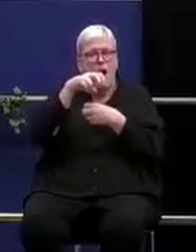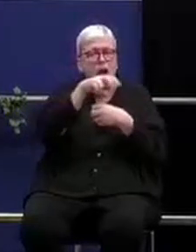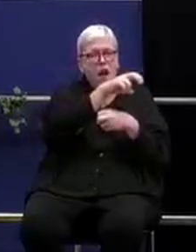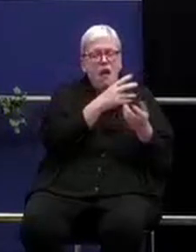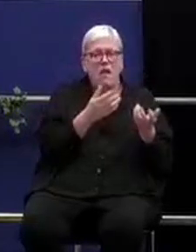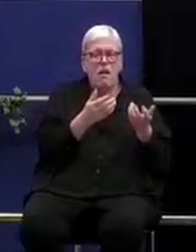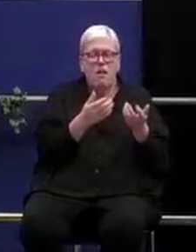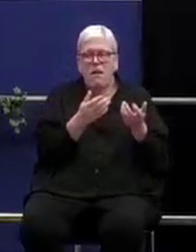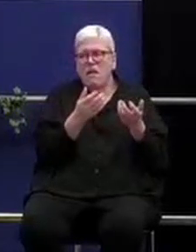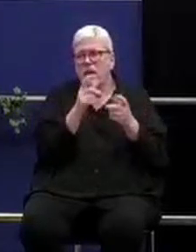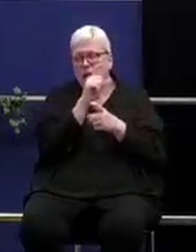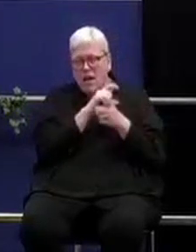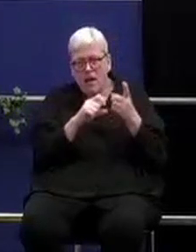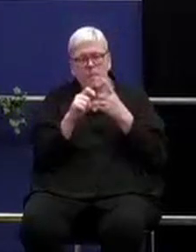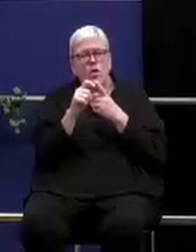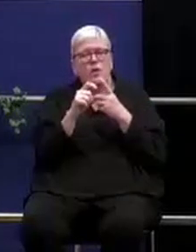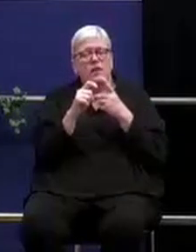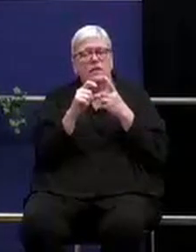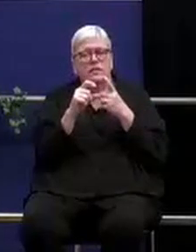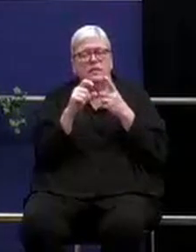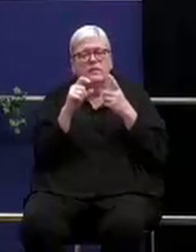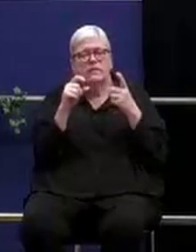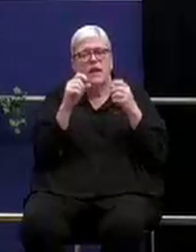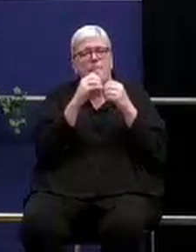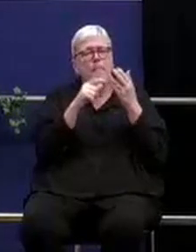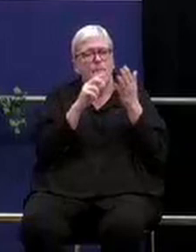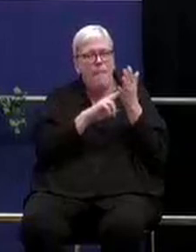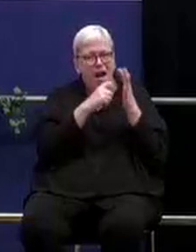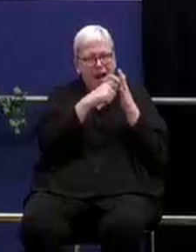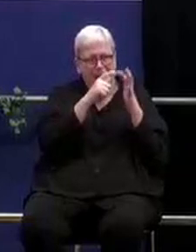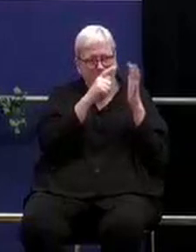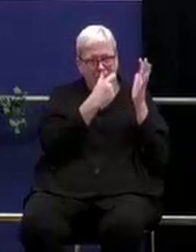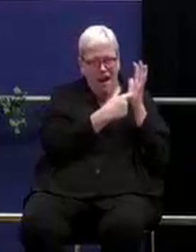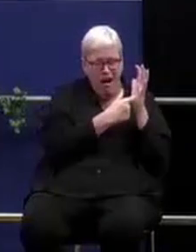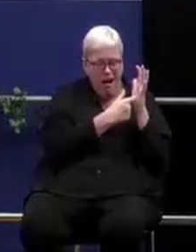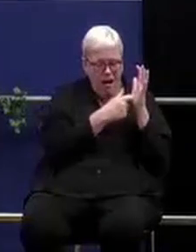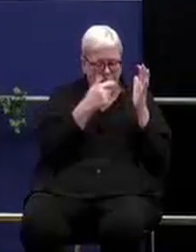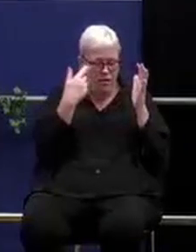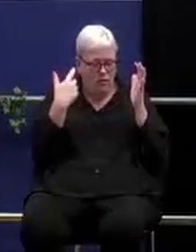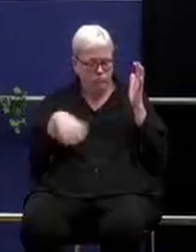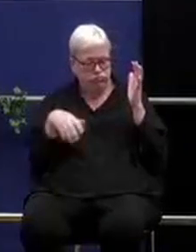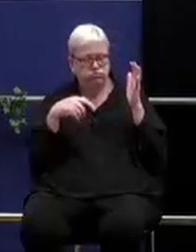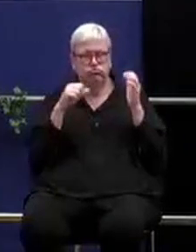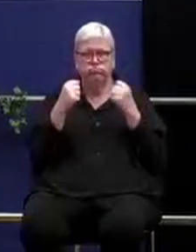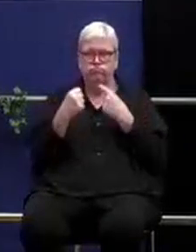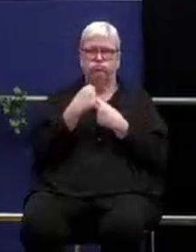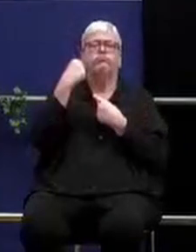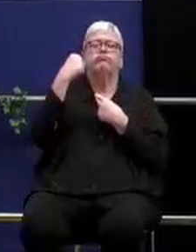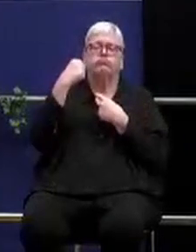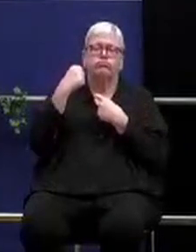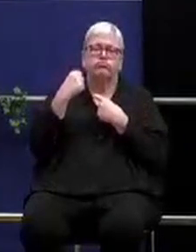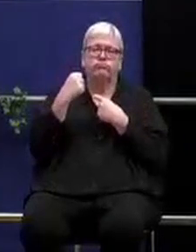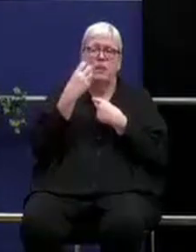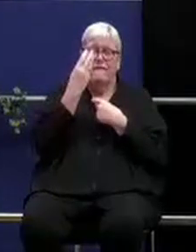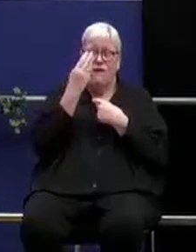a community-sized nuclear bunker. And it was just so unexpected, and they kind of took us down four